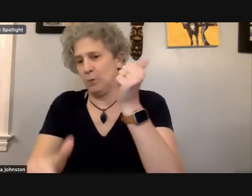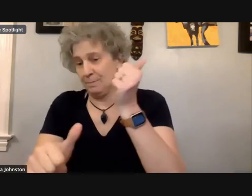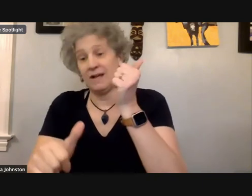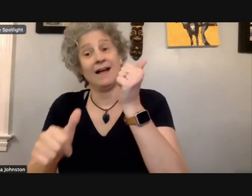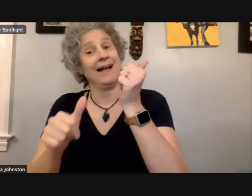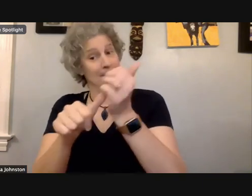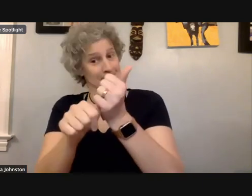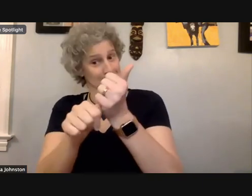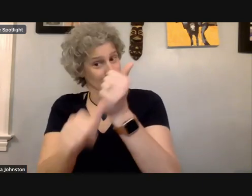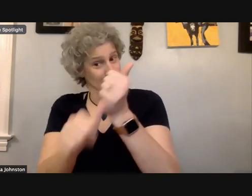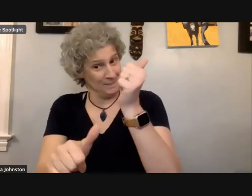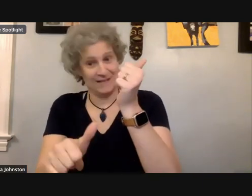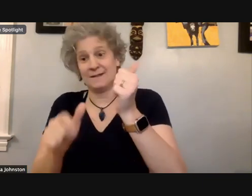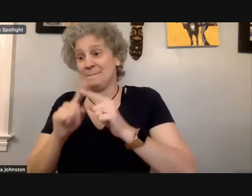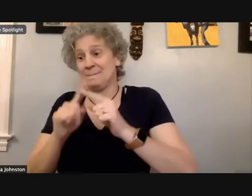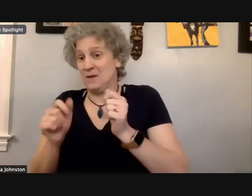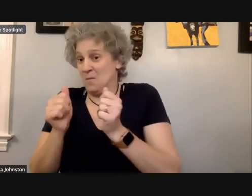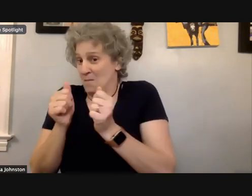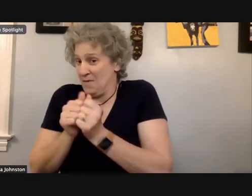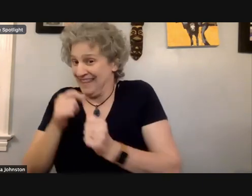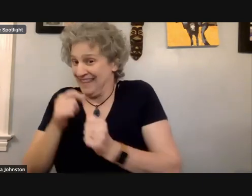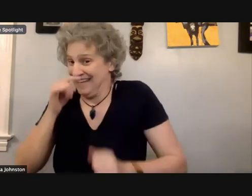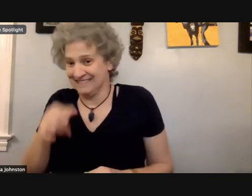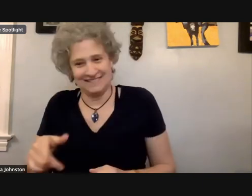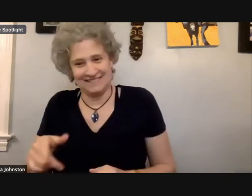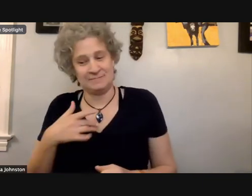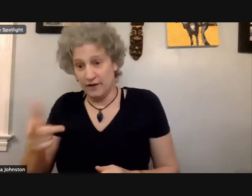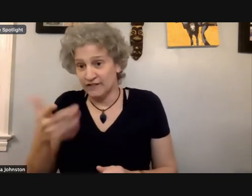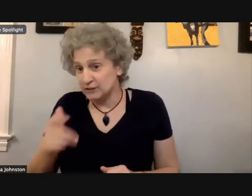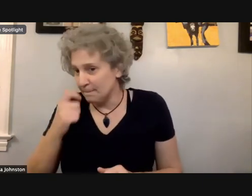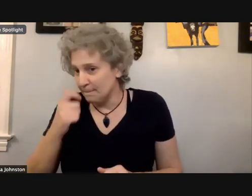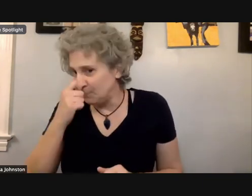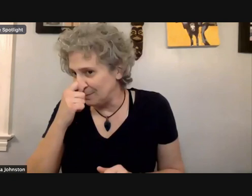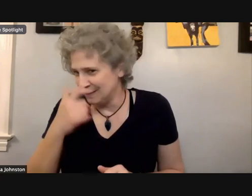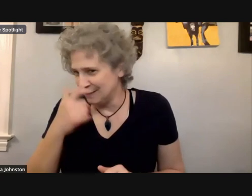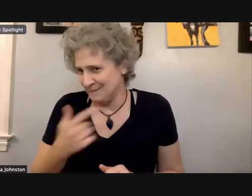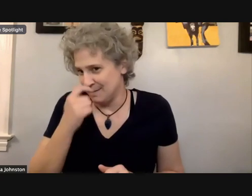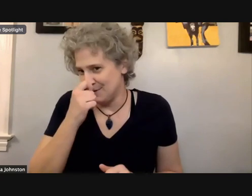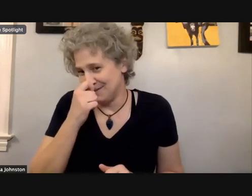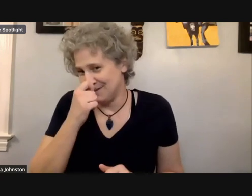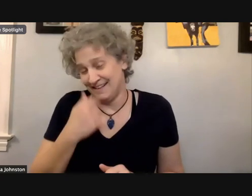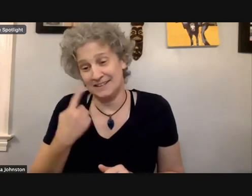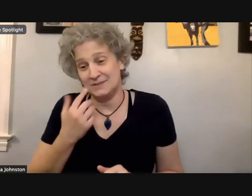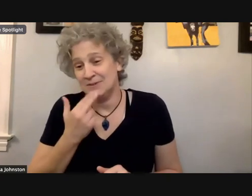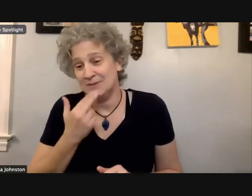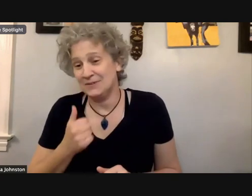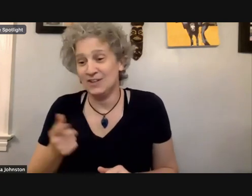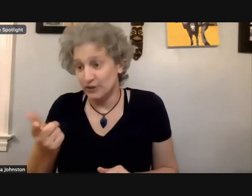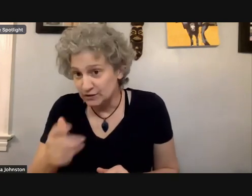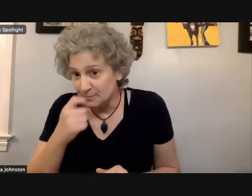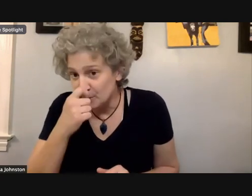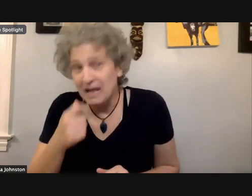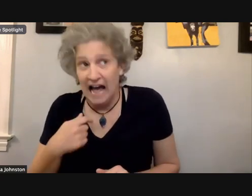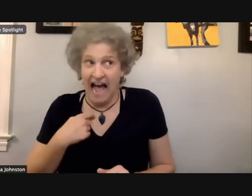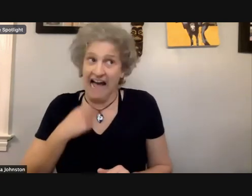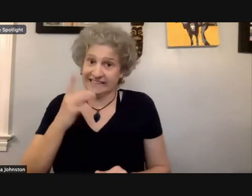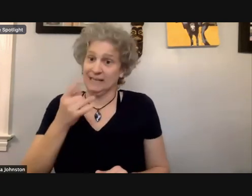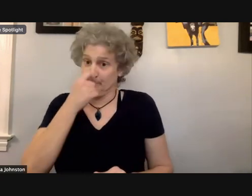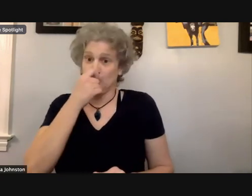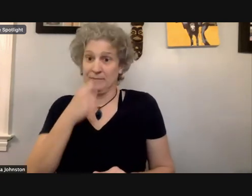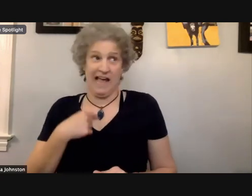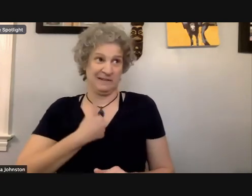sometimes. So pee, poop. Interesting. So this one with children, you usually say this. Like it's kind of